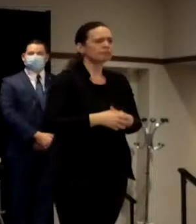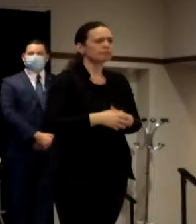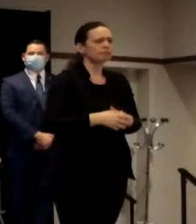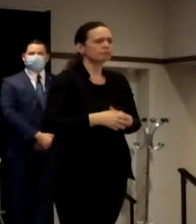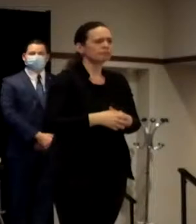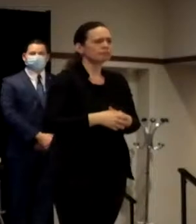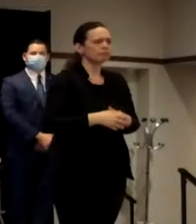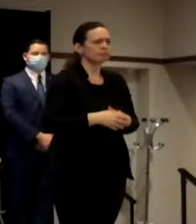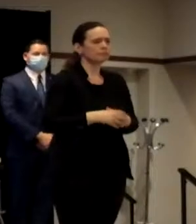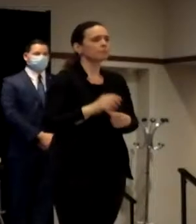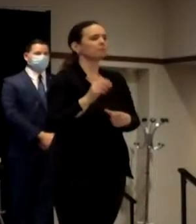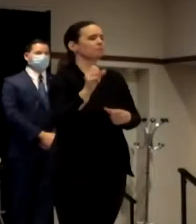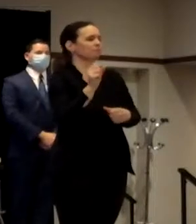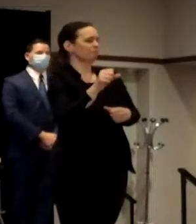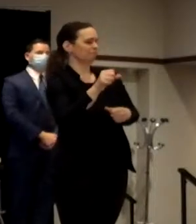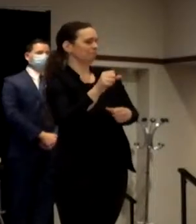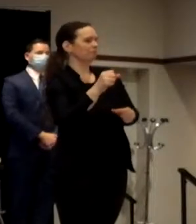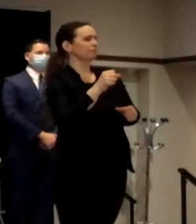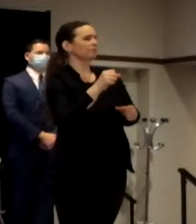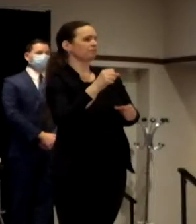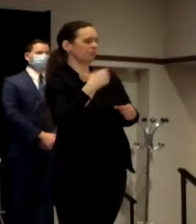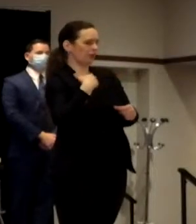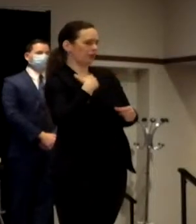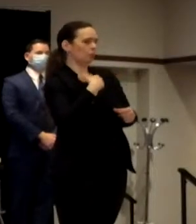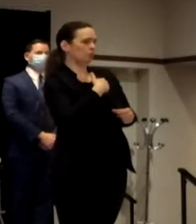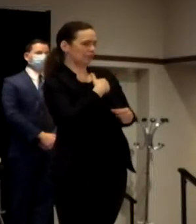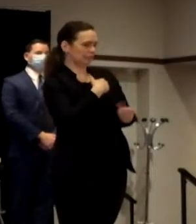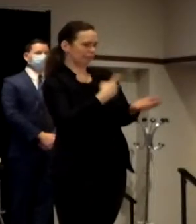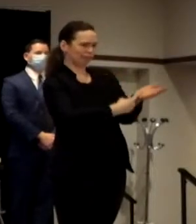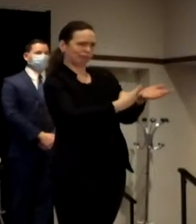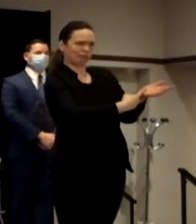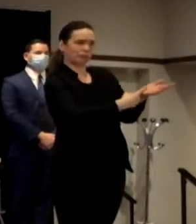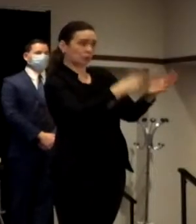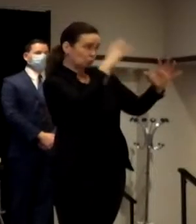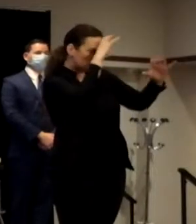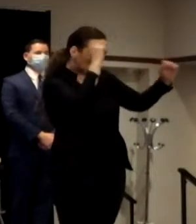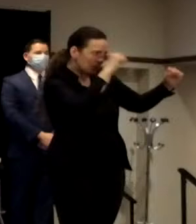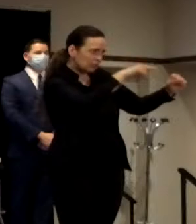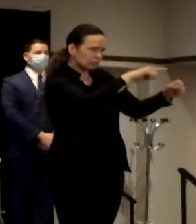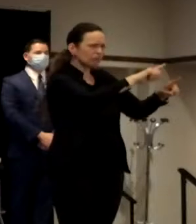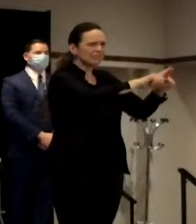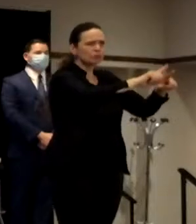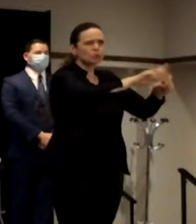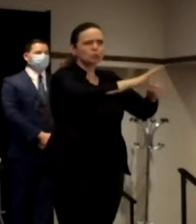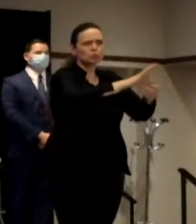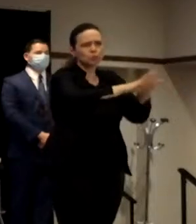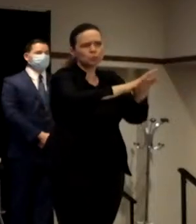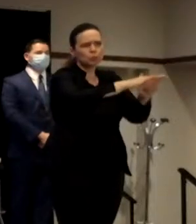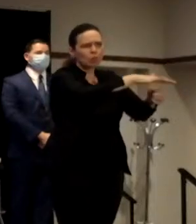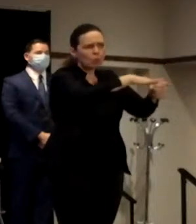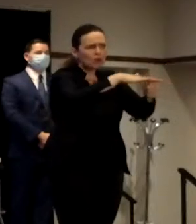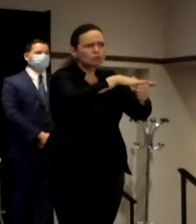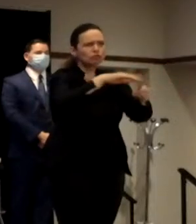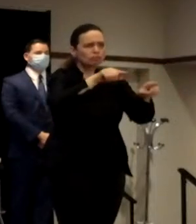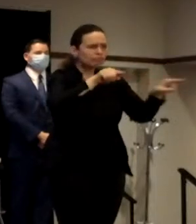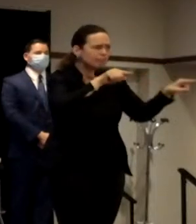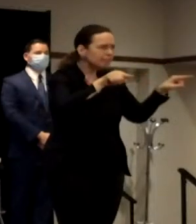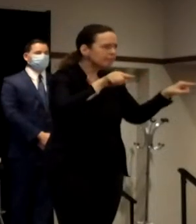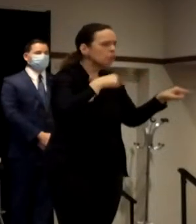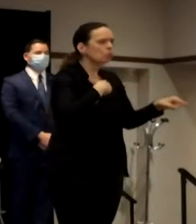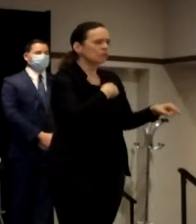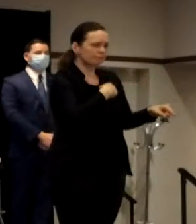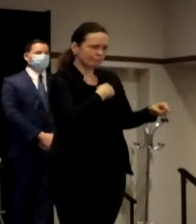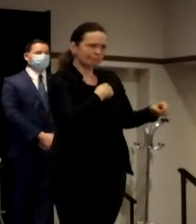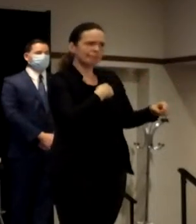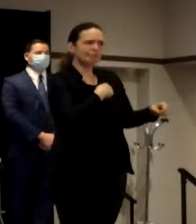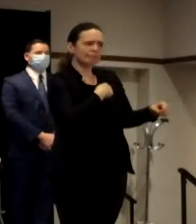had a conversation with the superintendents also in that one is. So the buses, if you look at that, there is a